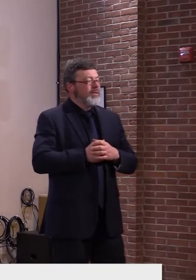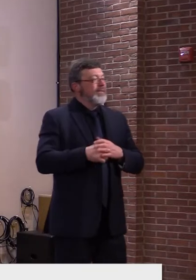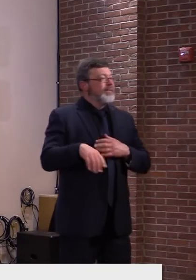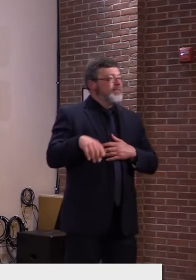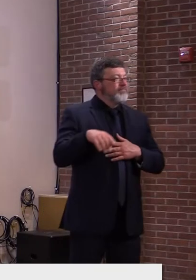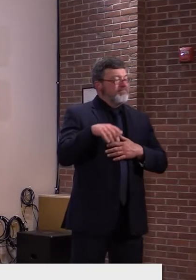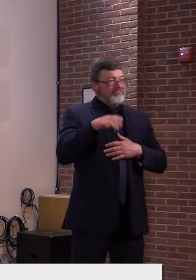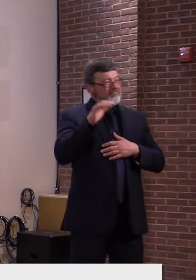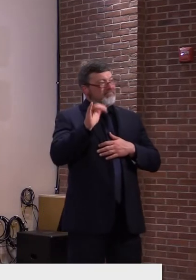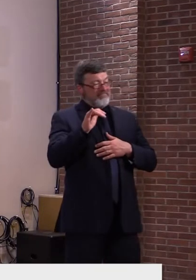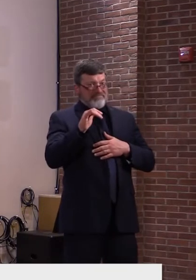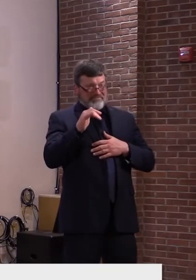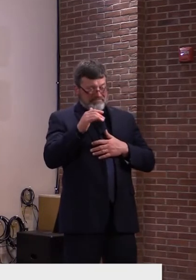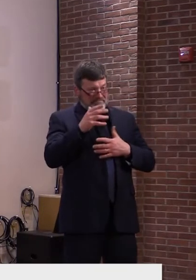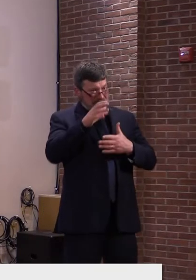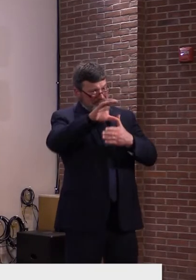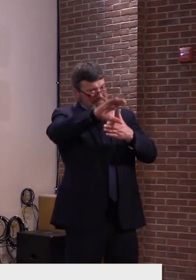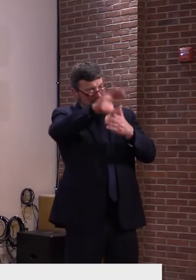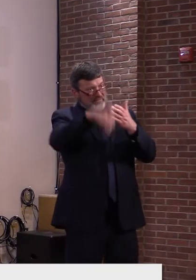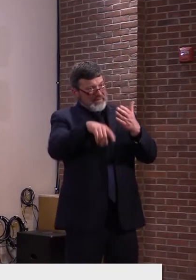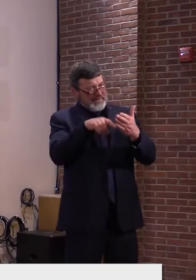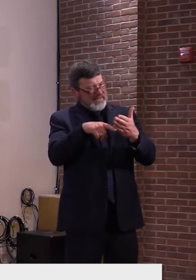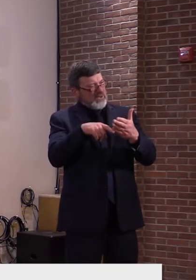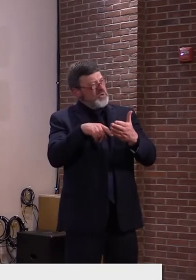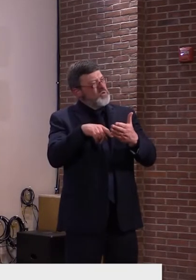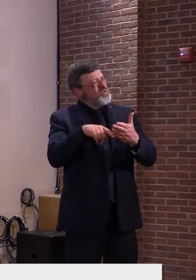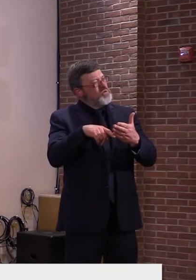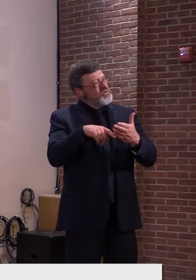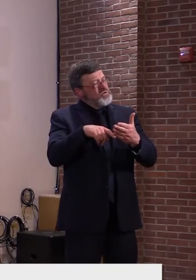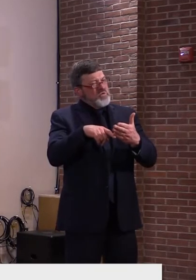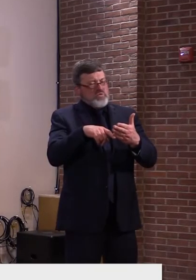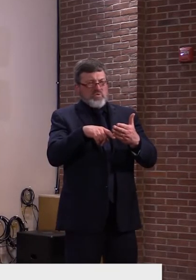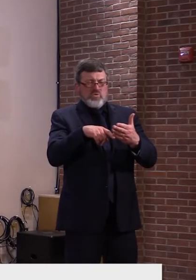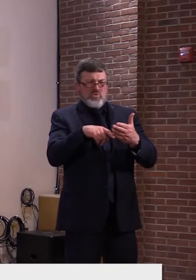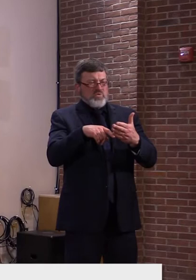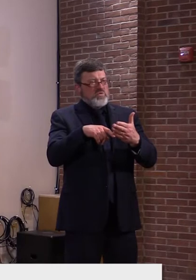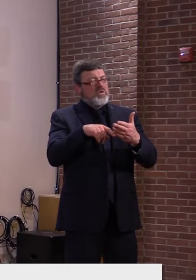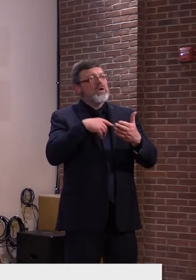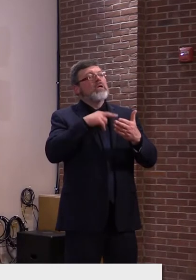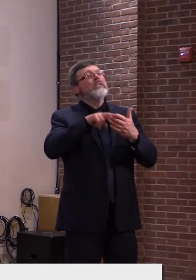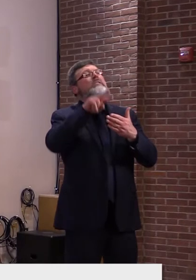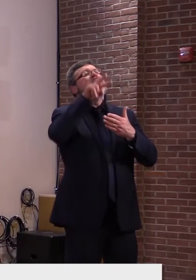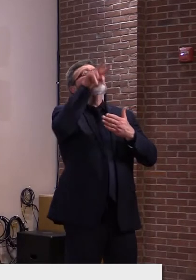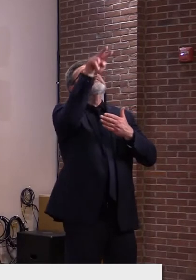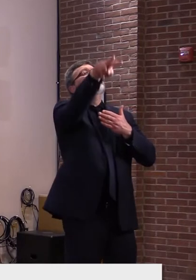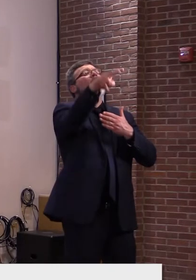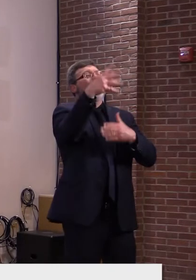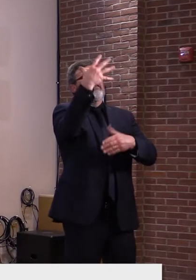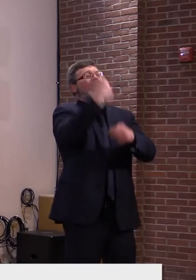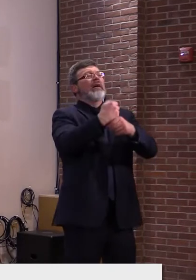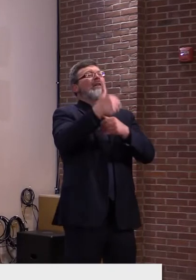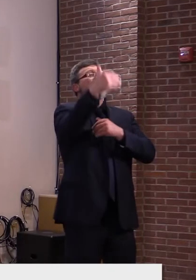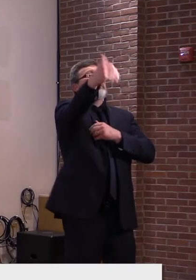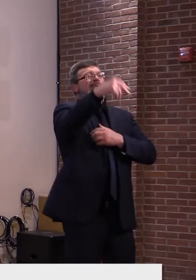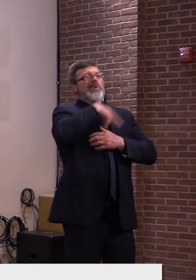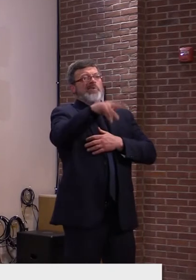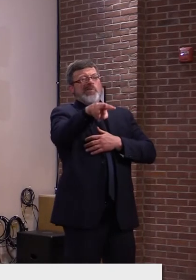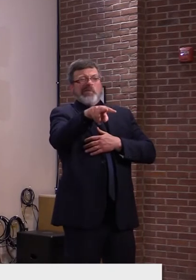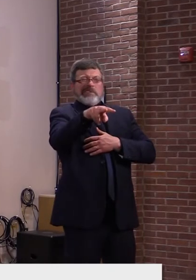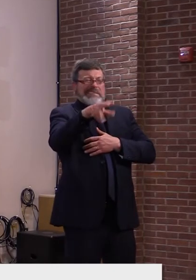the negative effects of this for maybe 5 or 10 years with a $200 million Band-Aid that they're